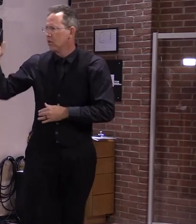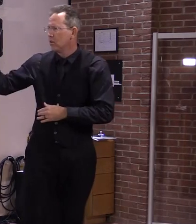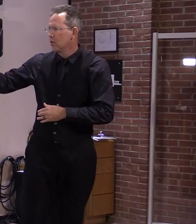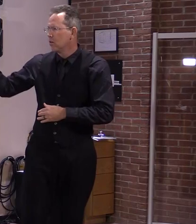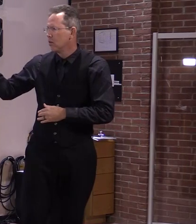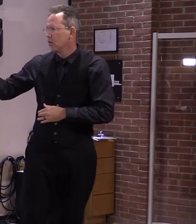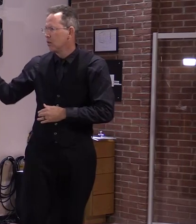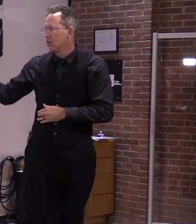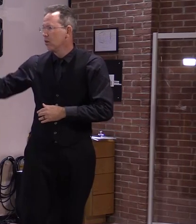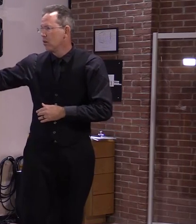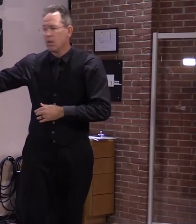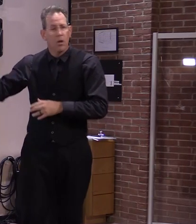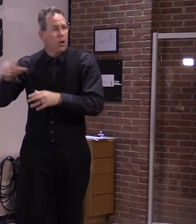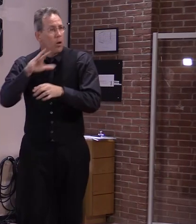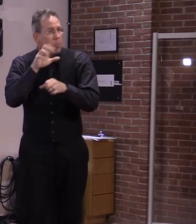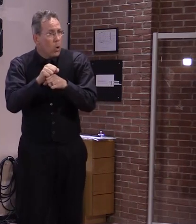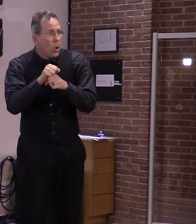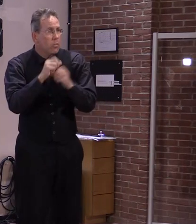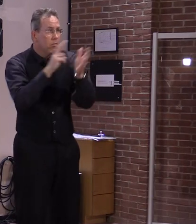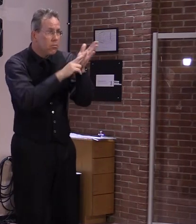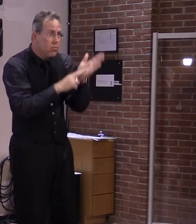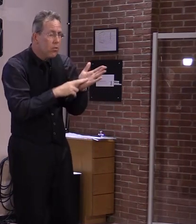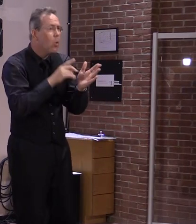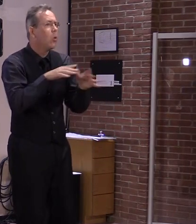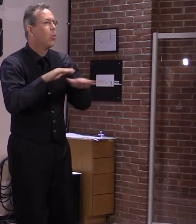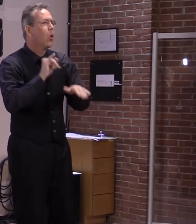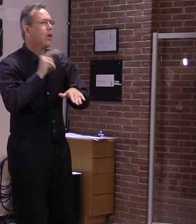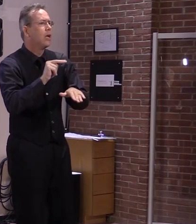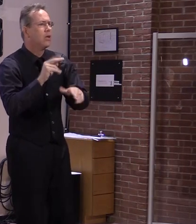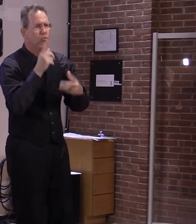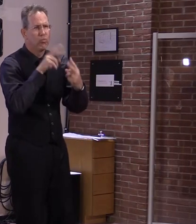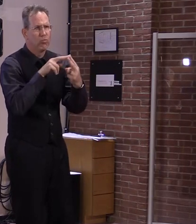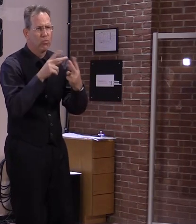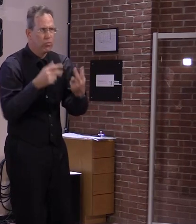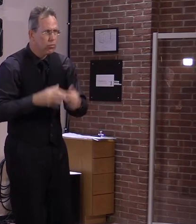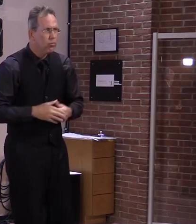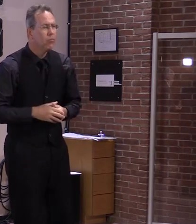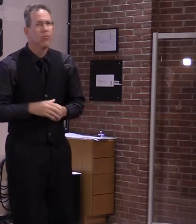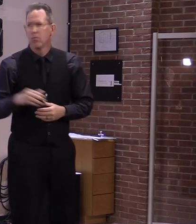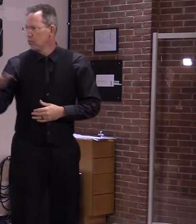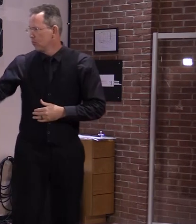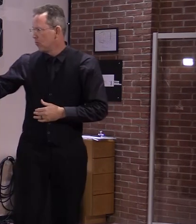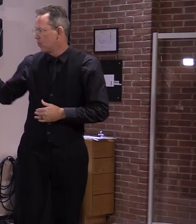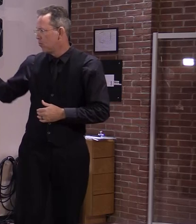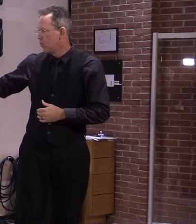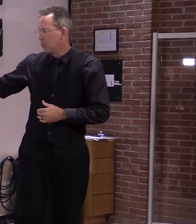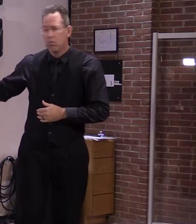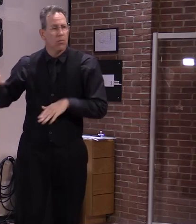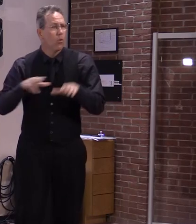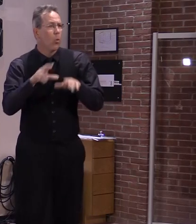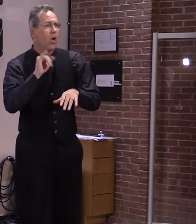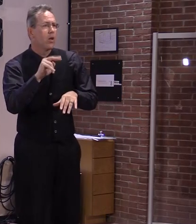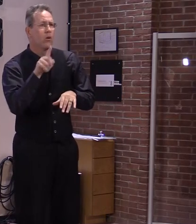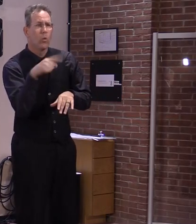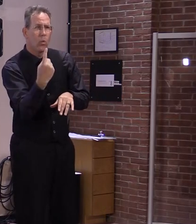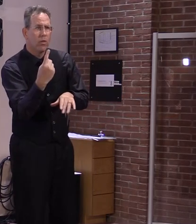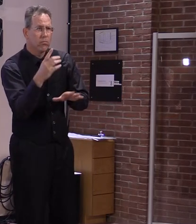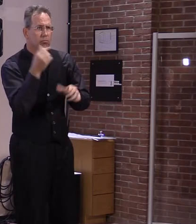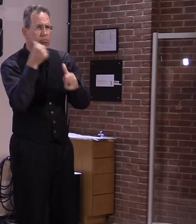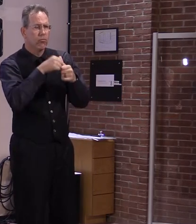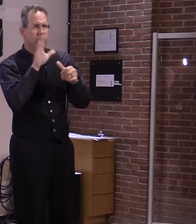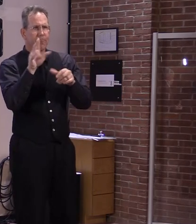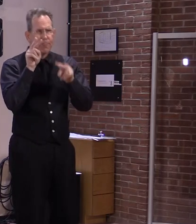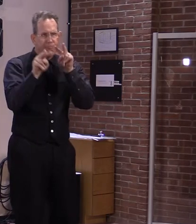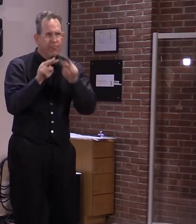Londonderry Ambulance. On the 19th, at Deerfield Ambulance. And on the 20th, at Searsburg Town Offices. On